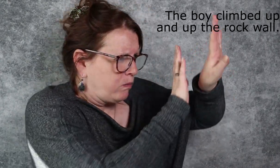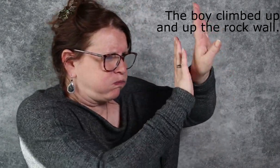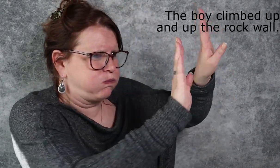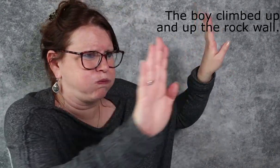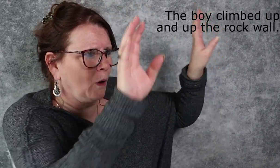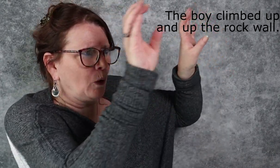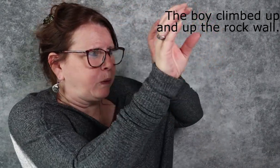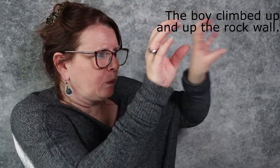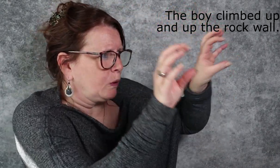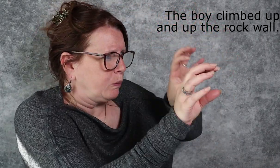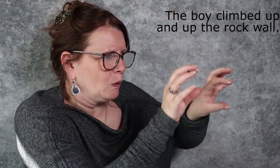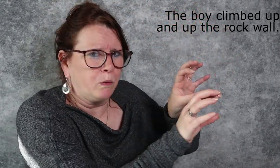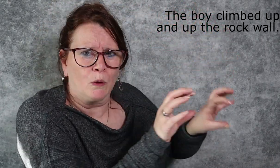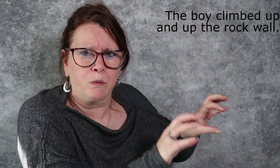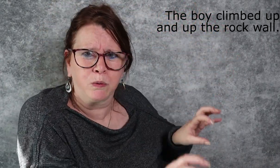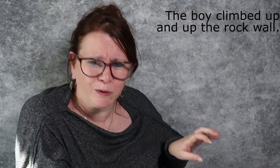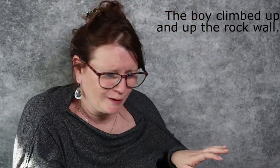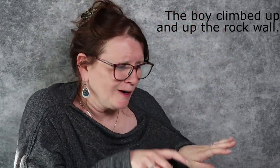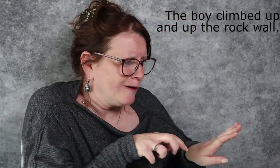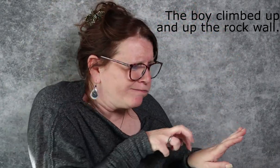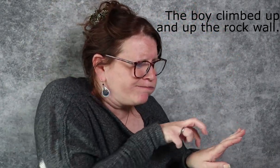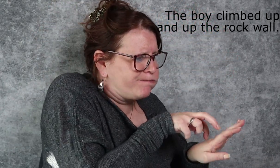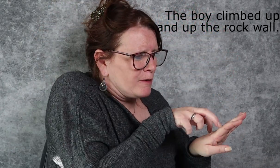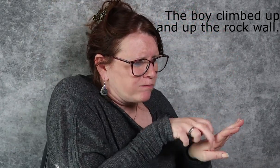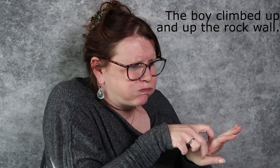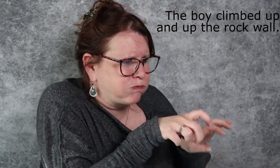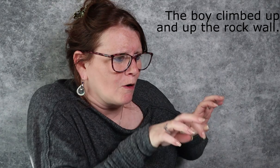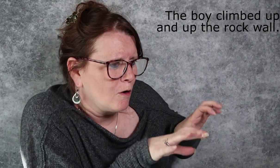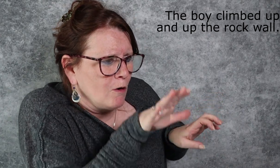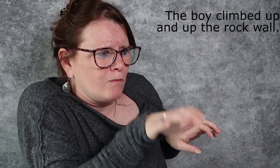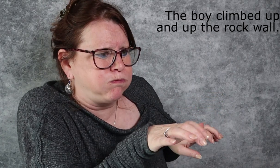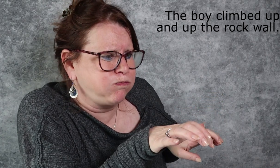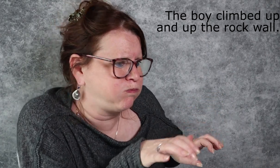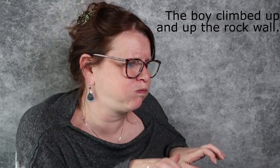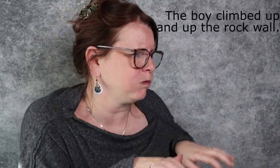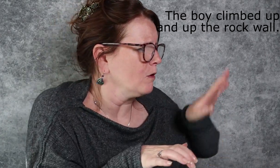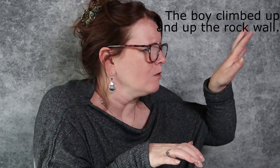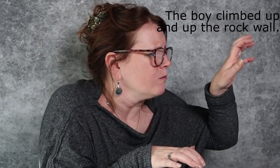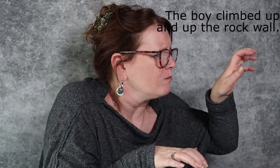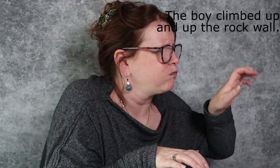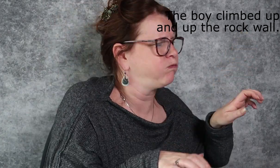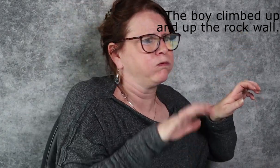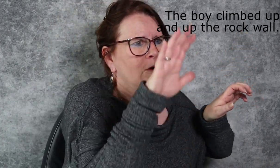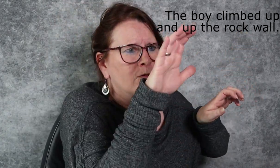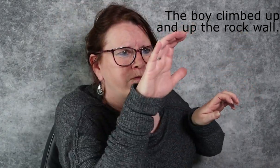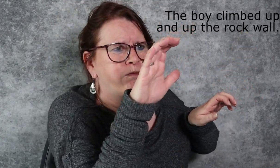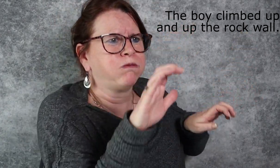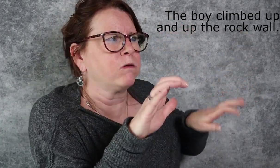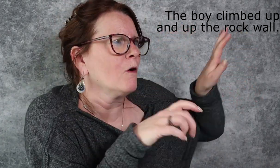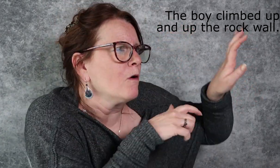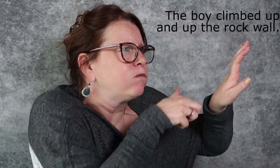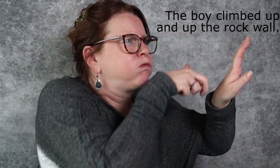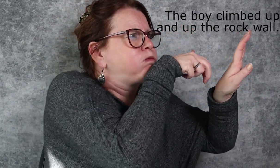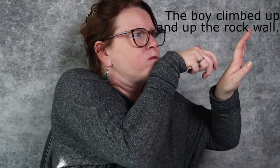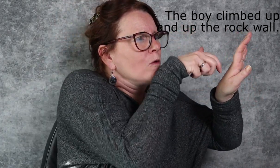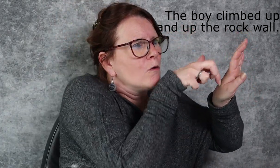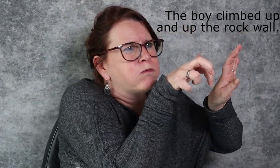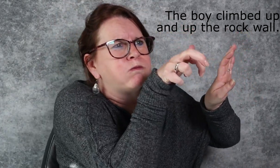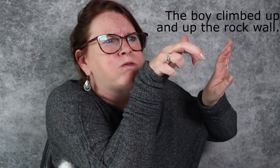He holds on to the rocks and makes his way up, holding on and letting go to each rock